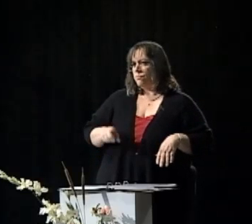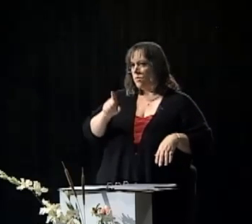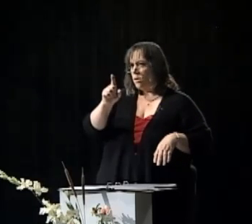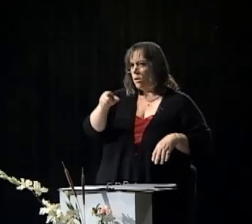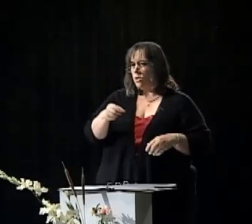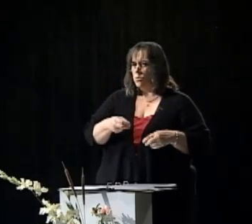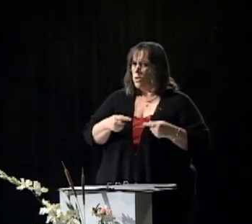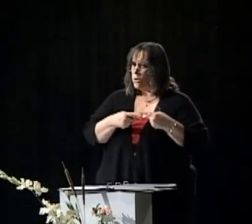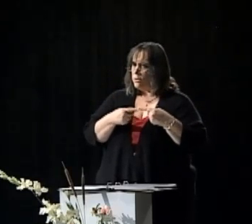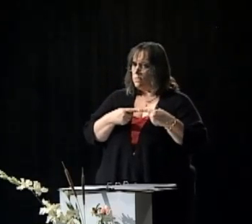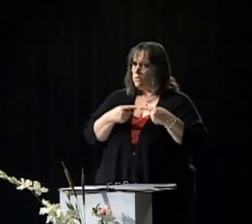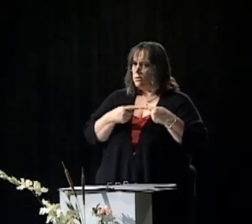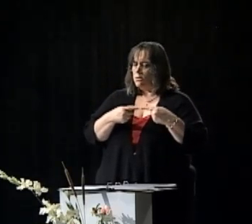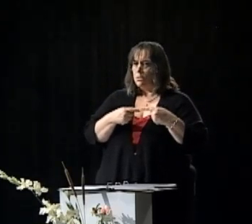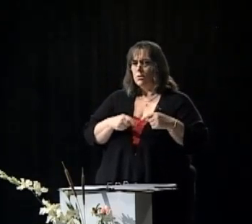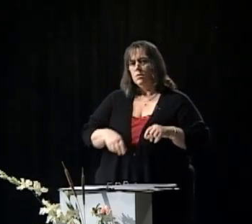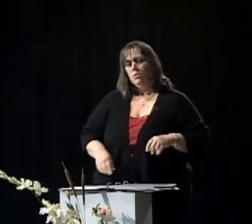Are you hurt?